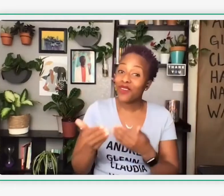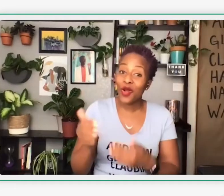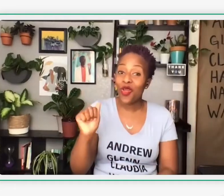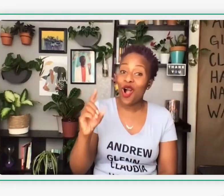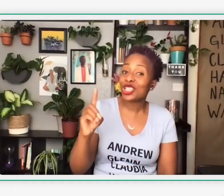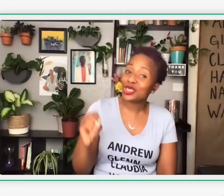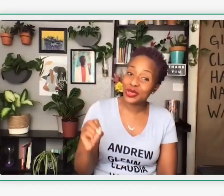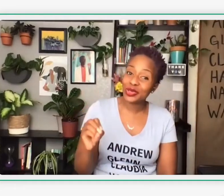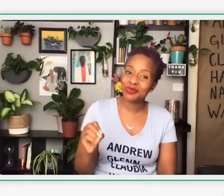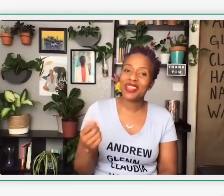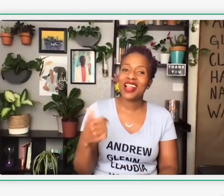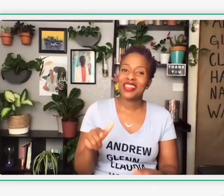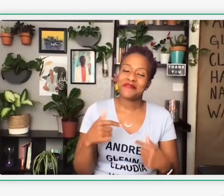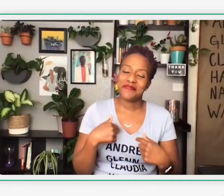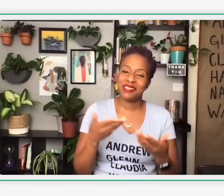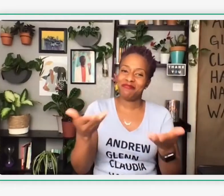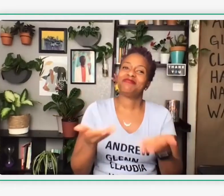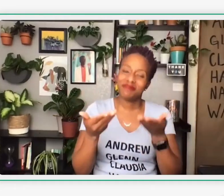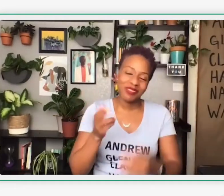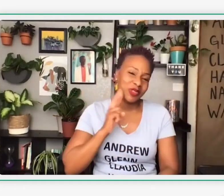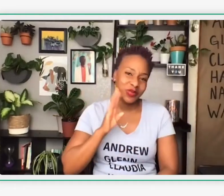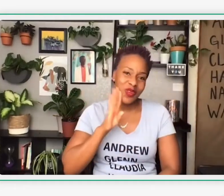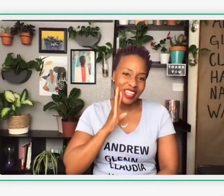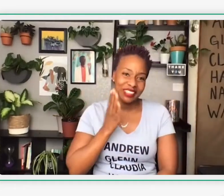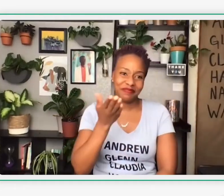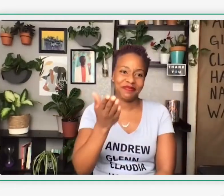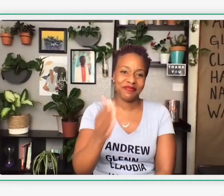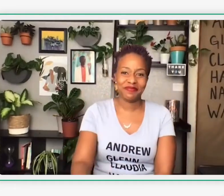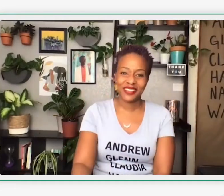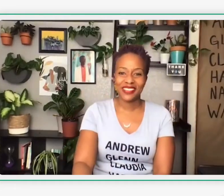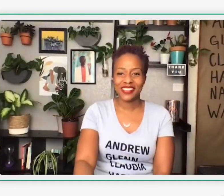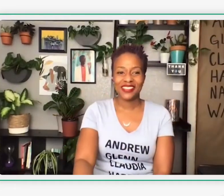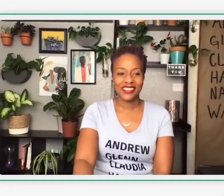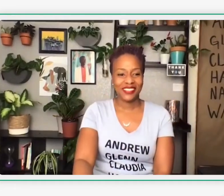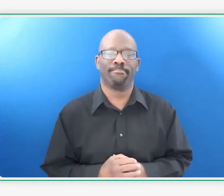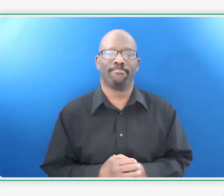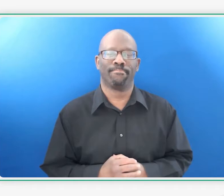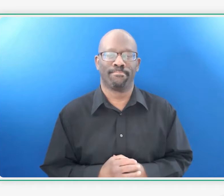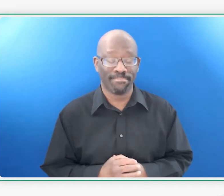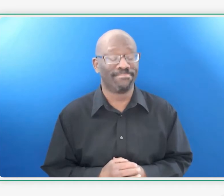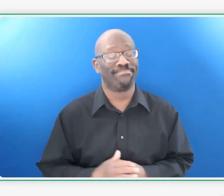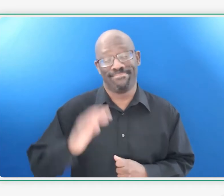video message. Without further ado, I'm going to welcome Richie.